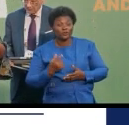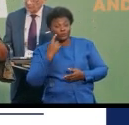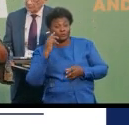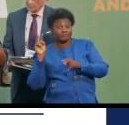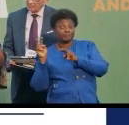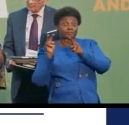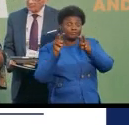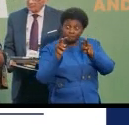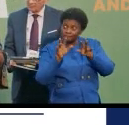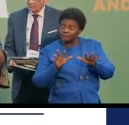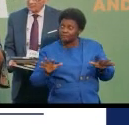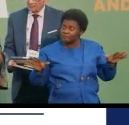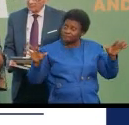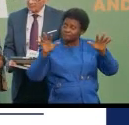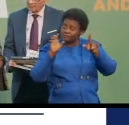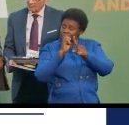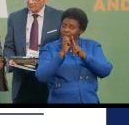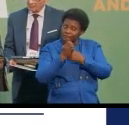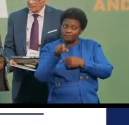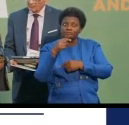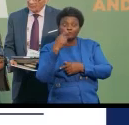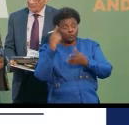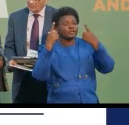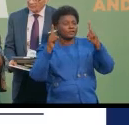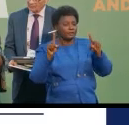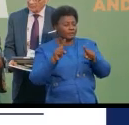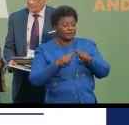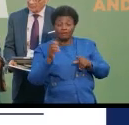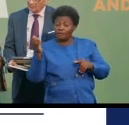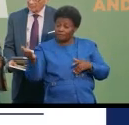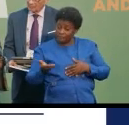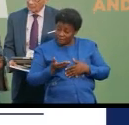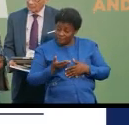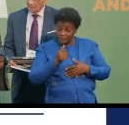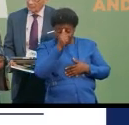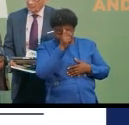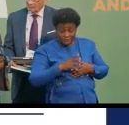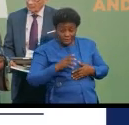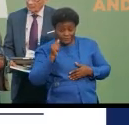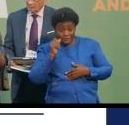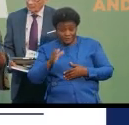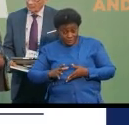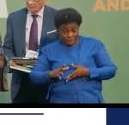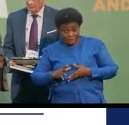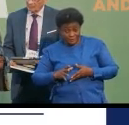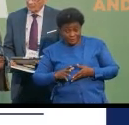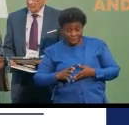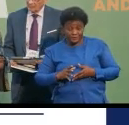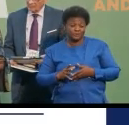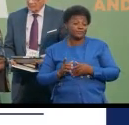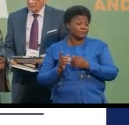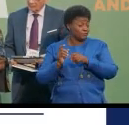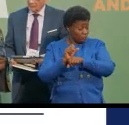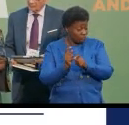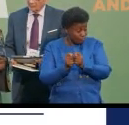the environment, you can tell when there is war. So I invite you, ladies and gentlemen, let's pull together, let's work